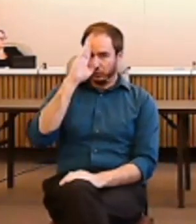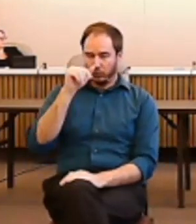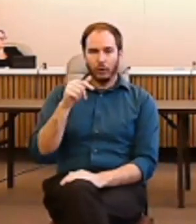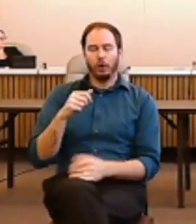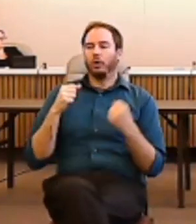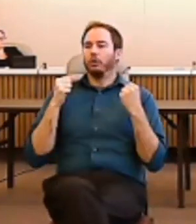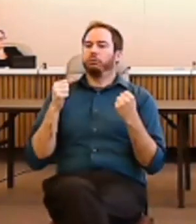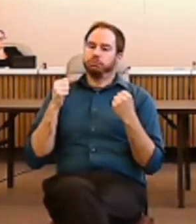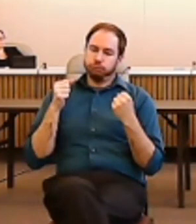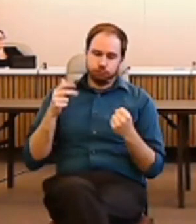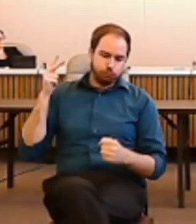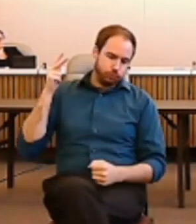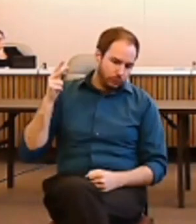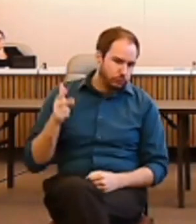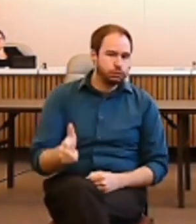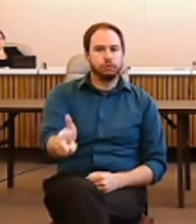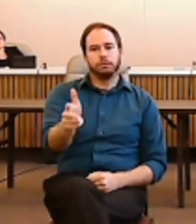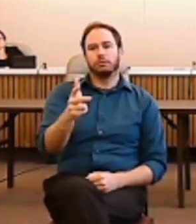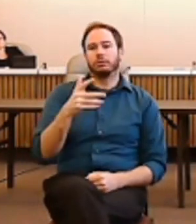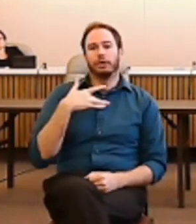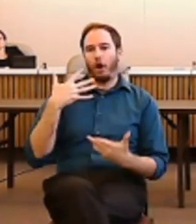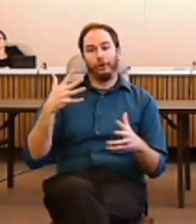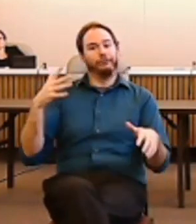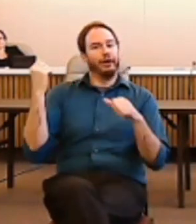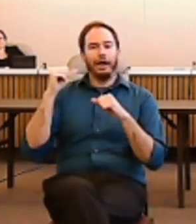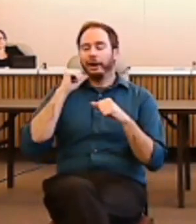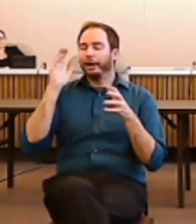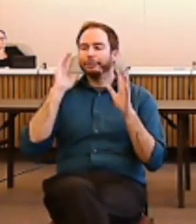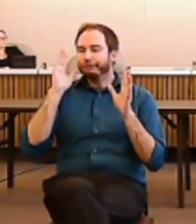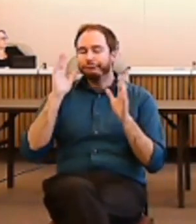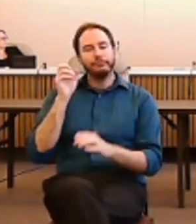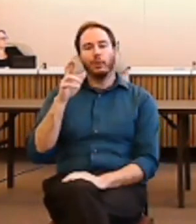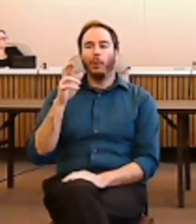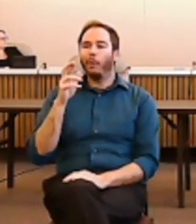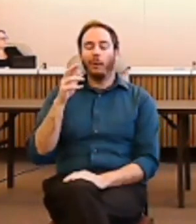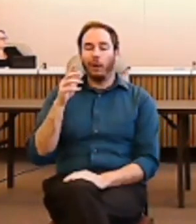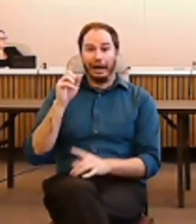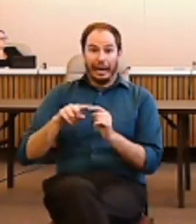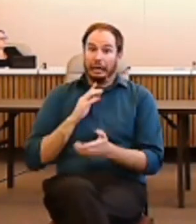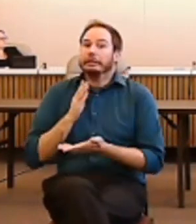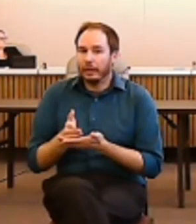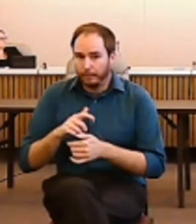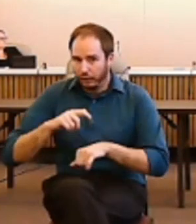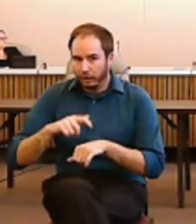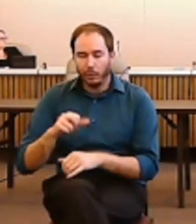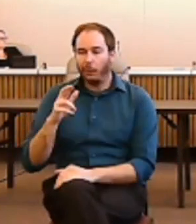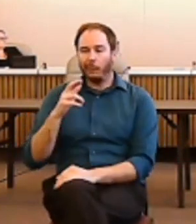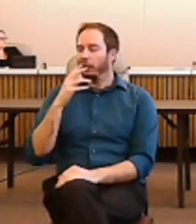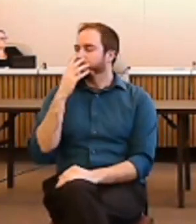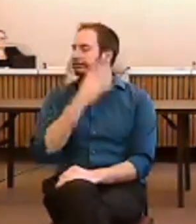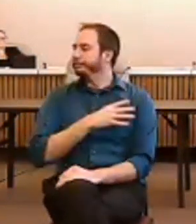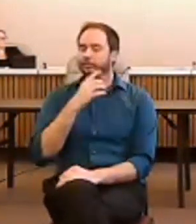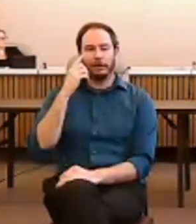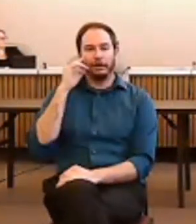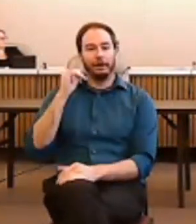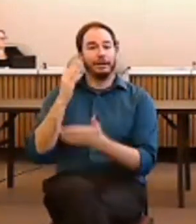down the hill and they are either going too fast, not paying enough attention, and have no ability to stop, or for whatever reason, they don't think that